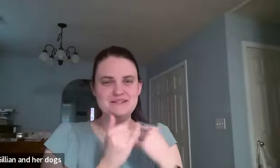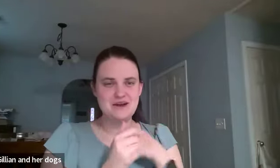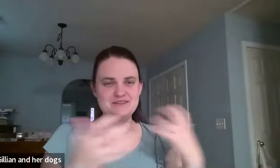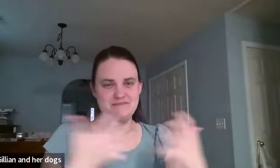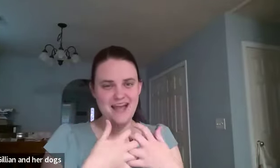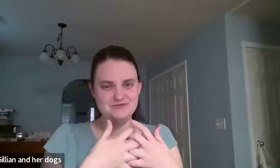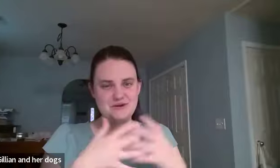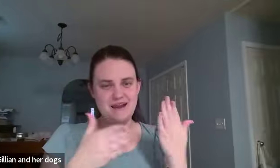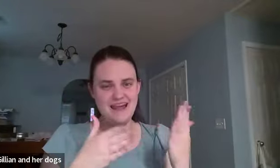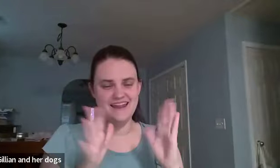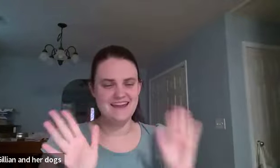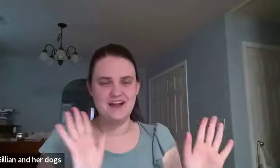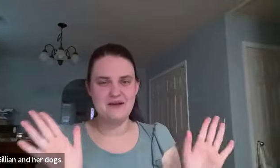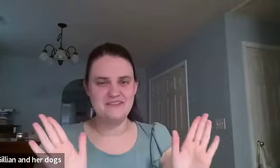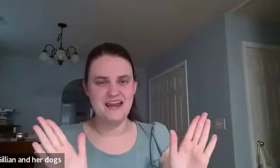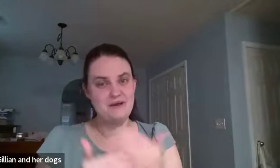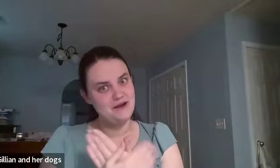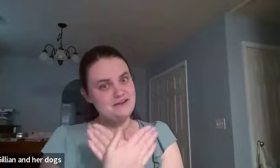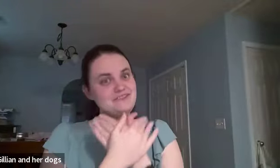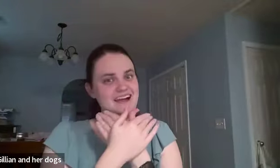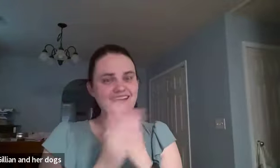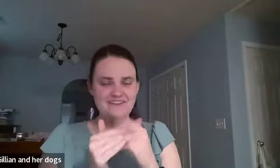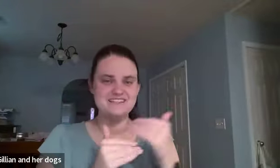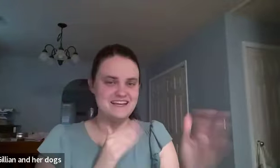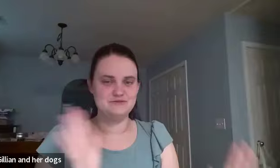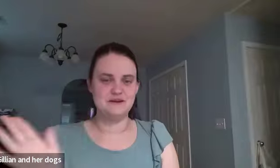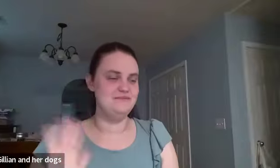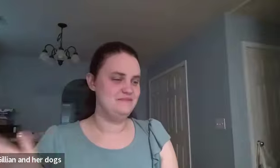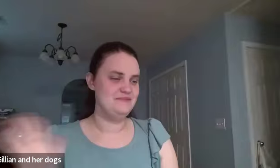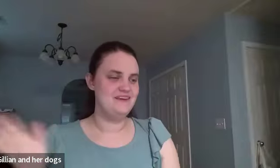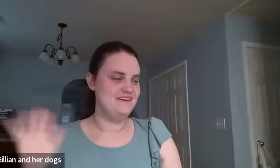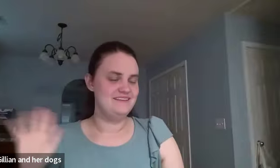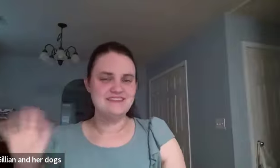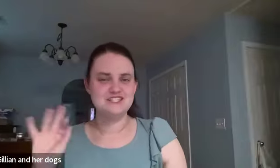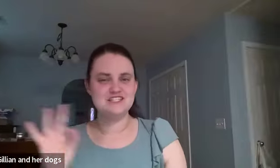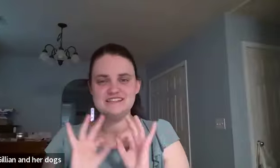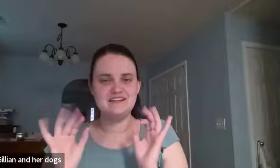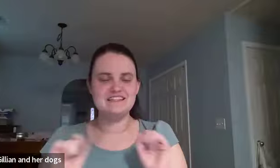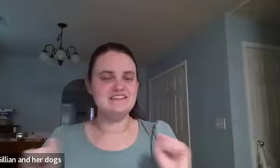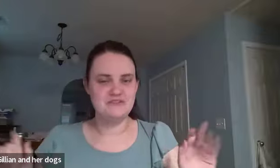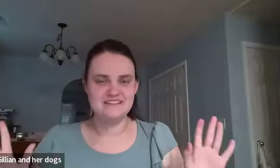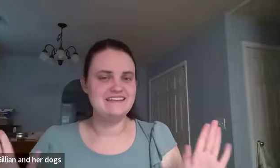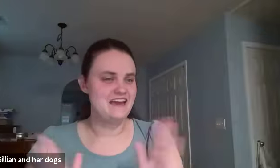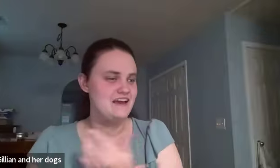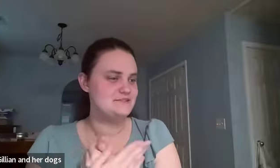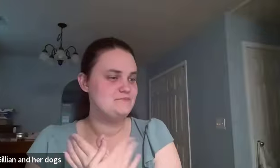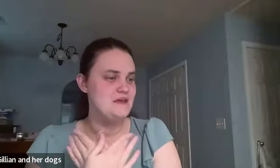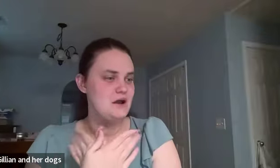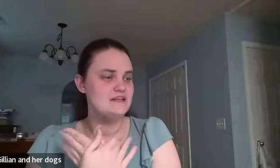my tone to match where we're at, and that got me that I went butterfly, like there's the next one. That's just it's the little things like that, guys. All right,